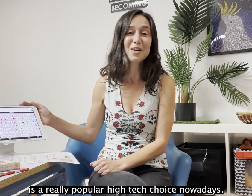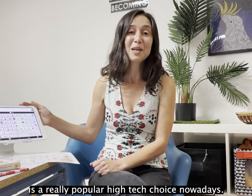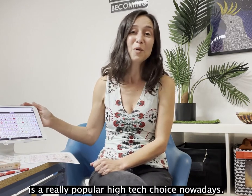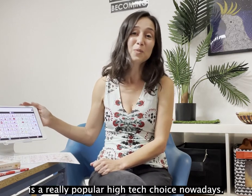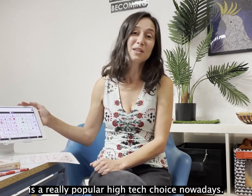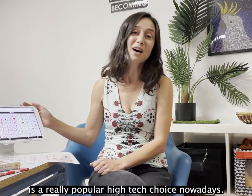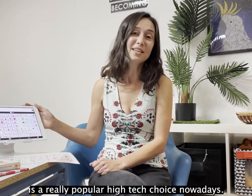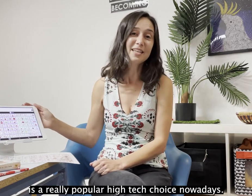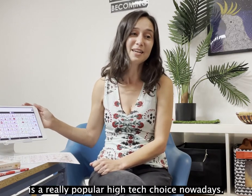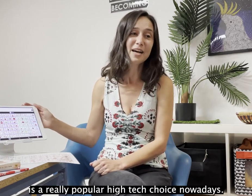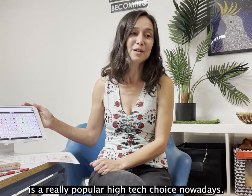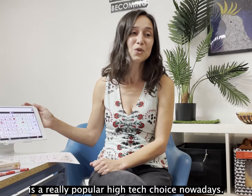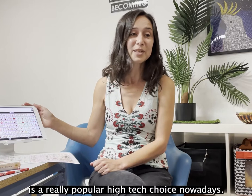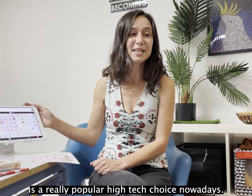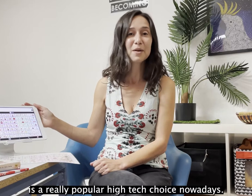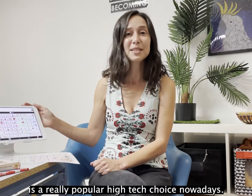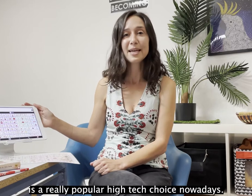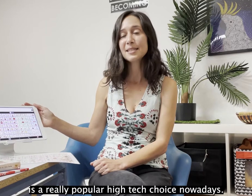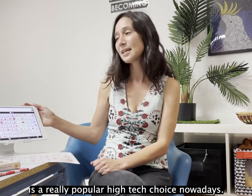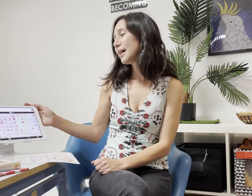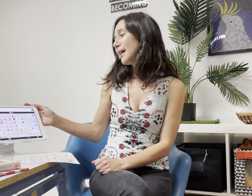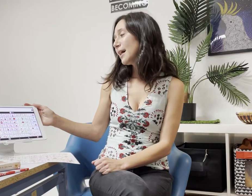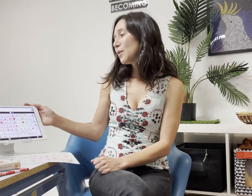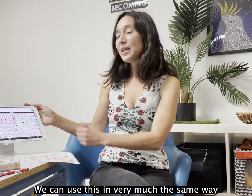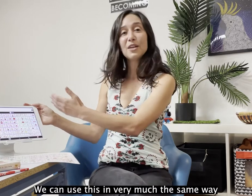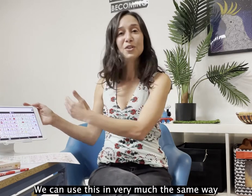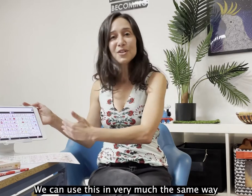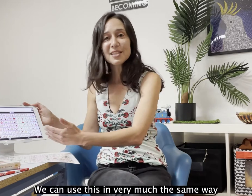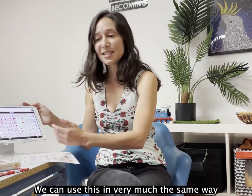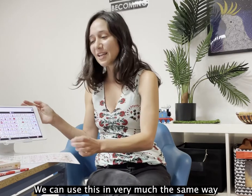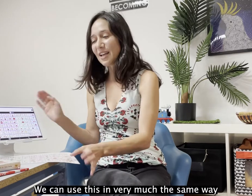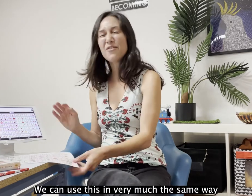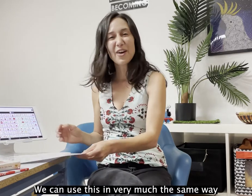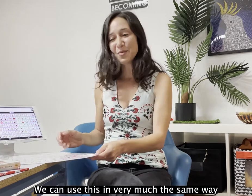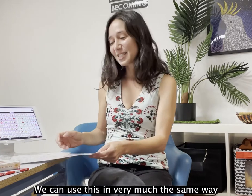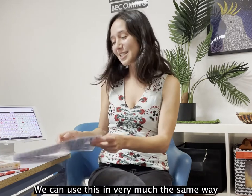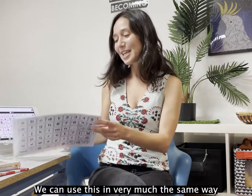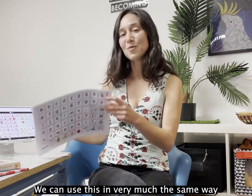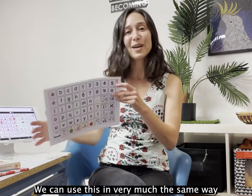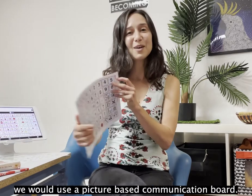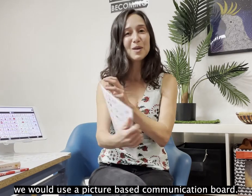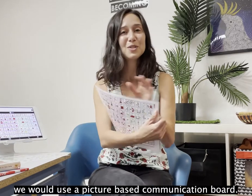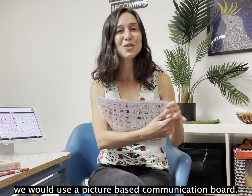really popular high-tech choice nowadays. We can use this in very much the same way that we would